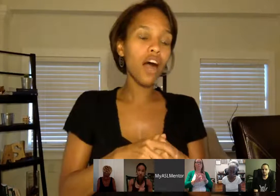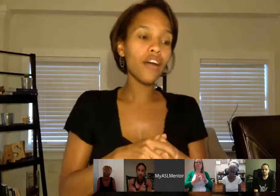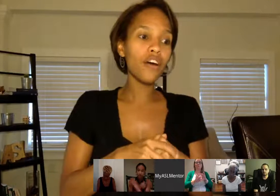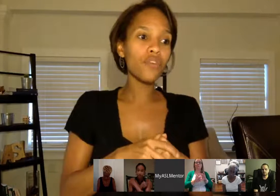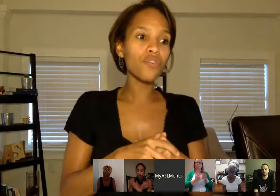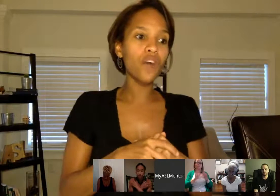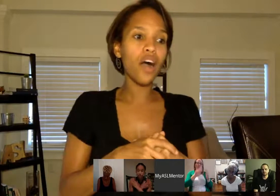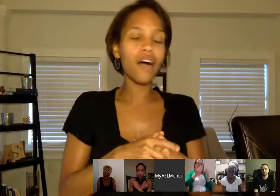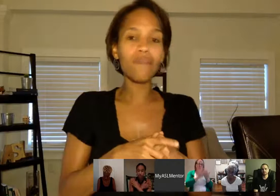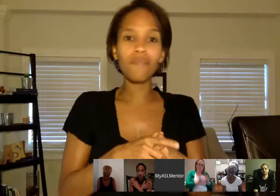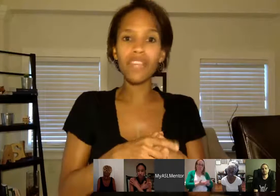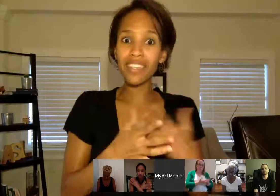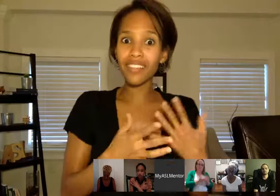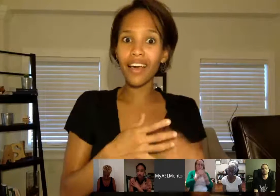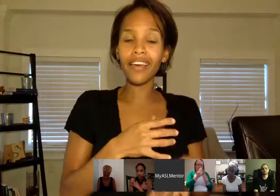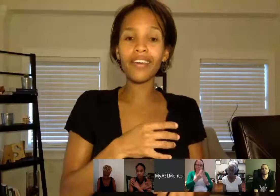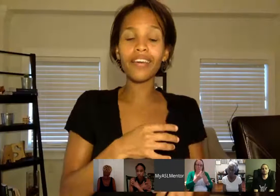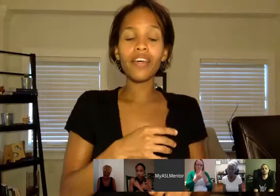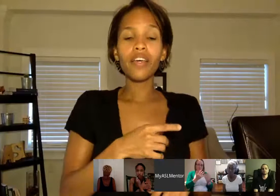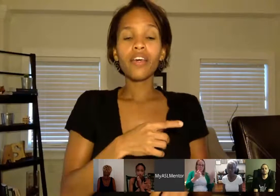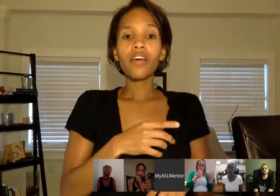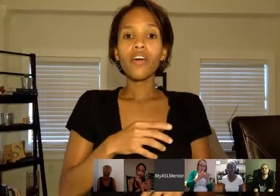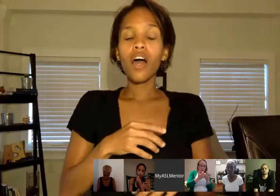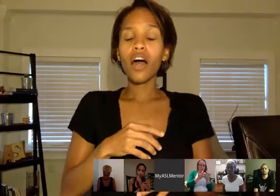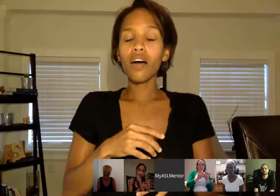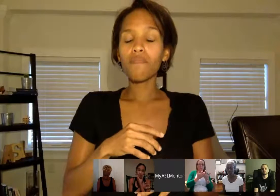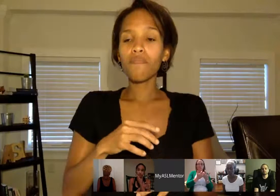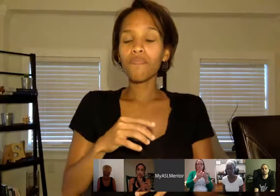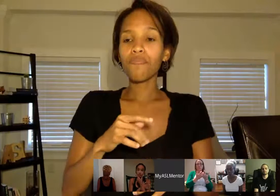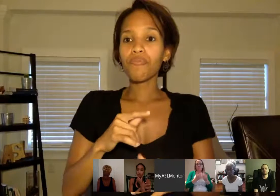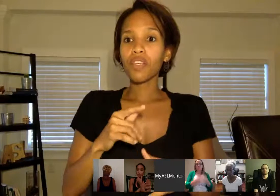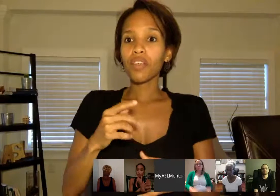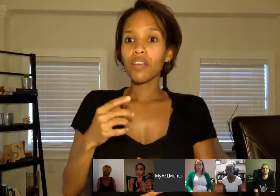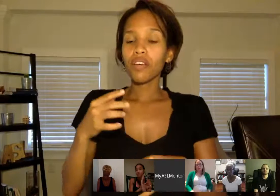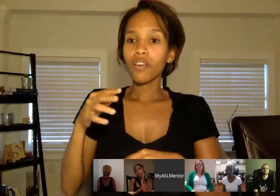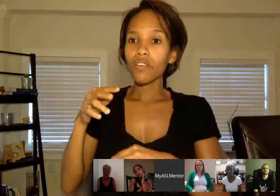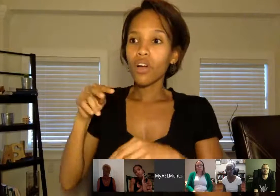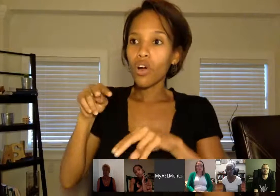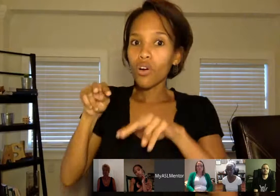a lot of things like